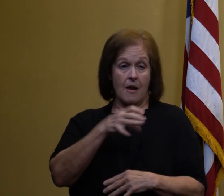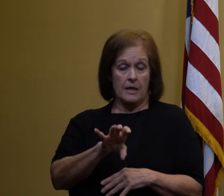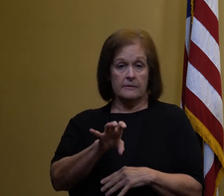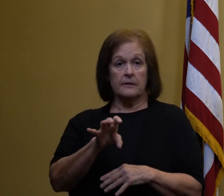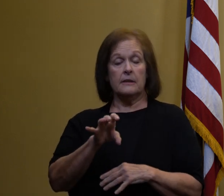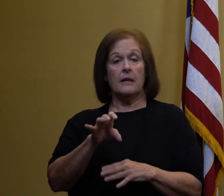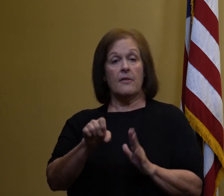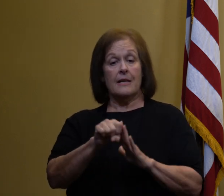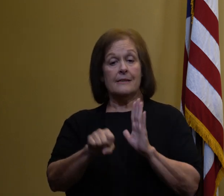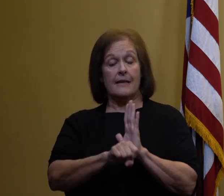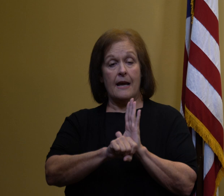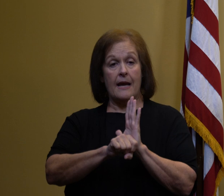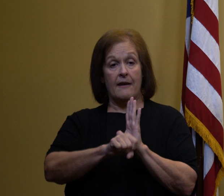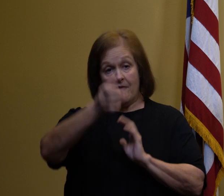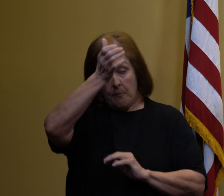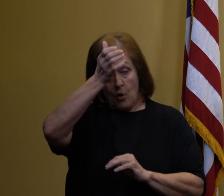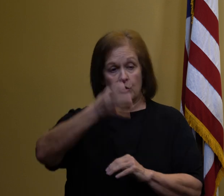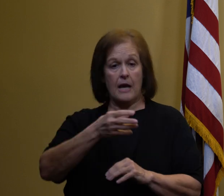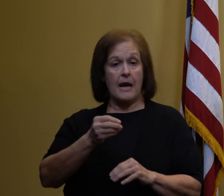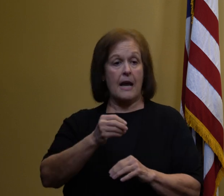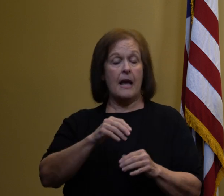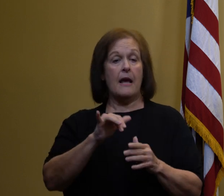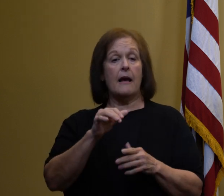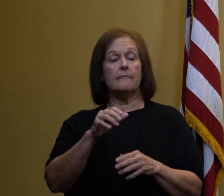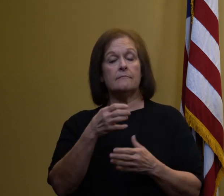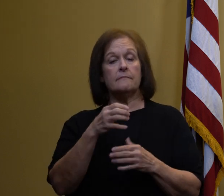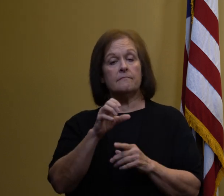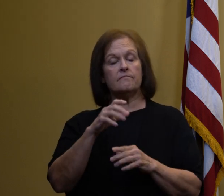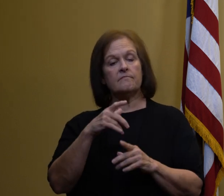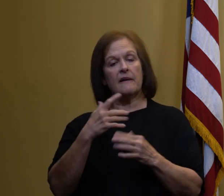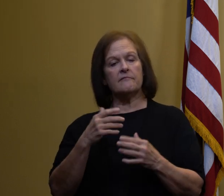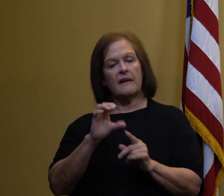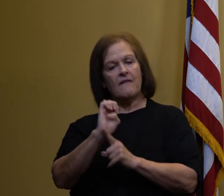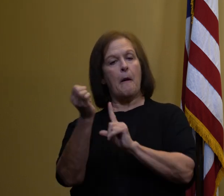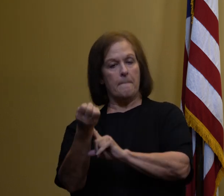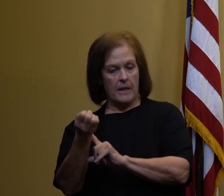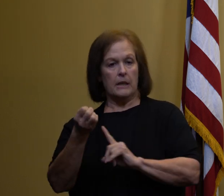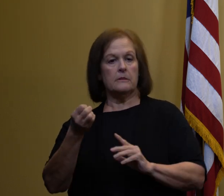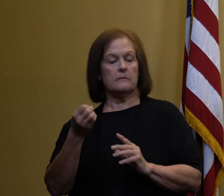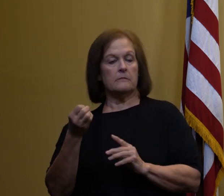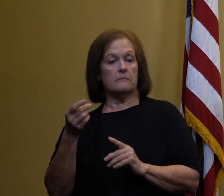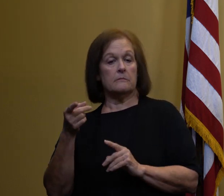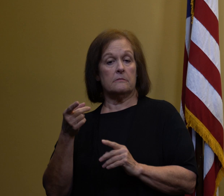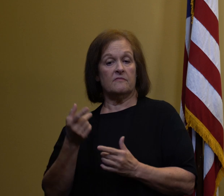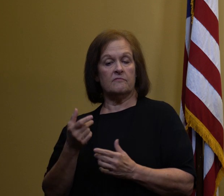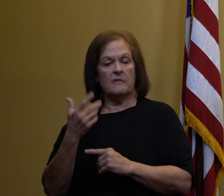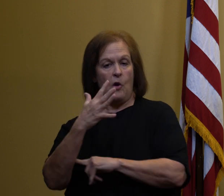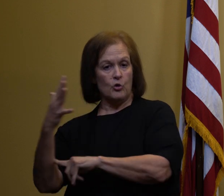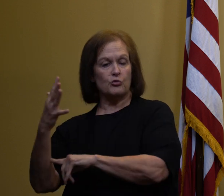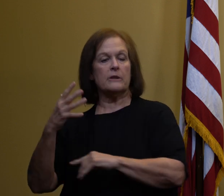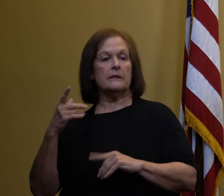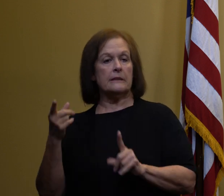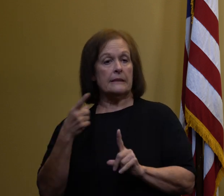the State Fire Marshal as well as the Agricultural Forestry Commissioner has said that, hey, we have to cease